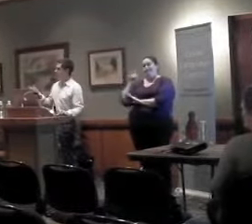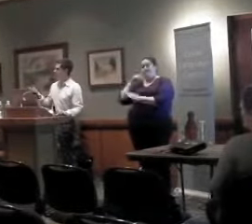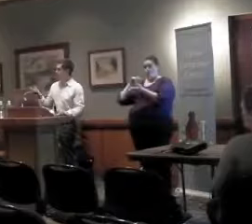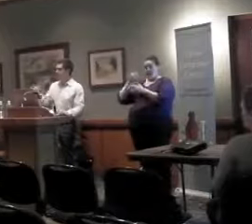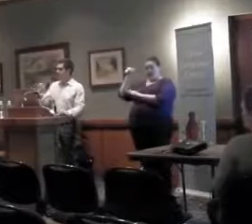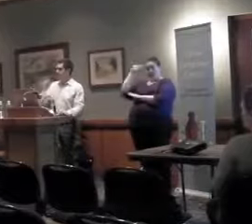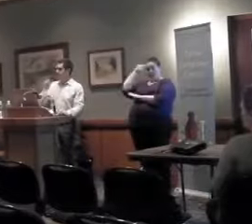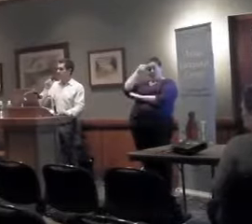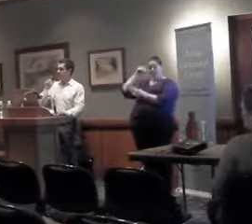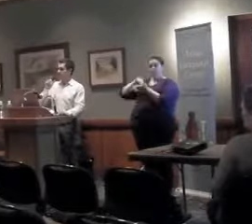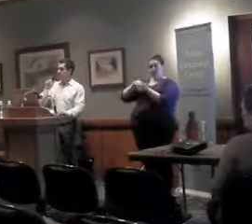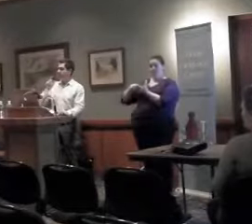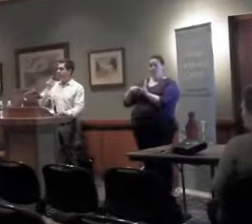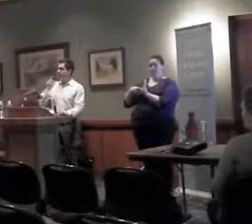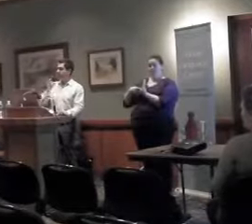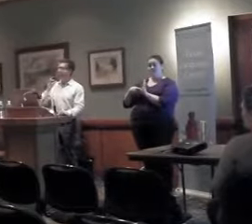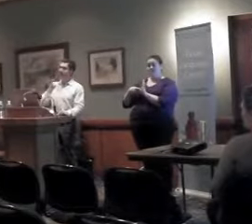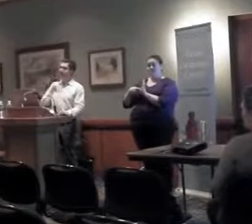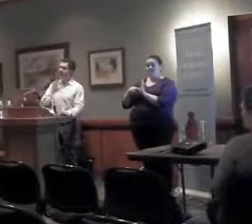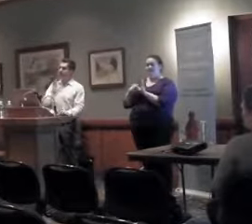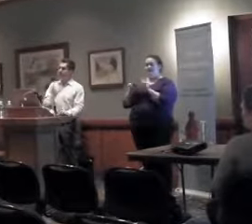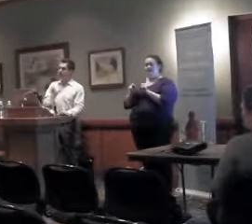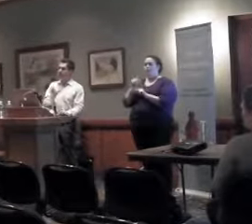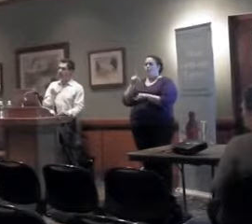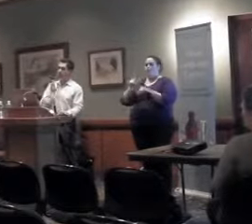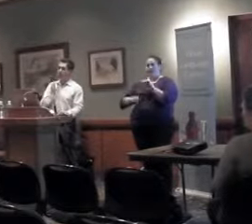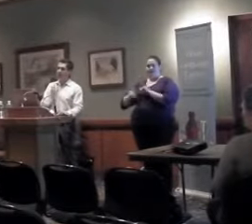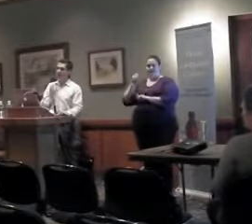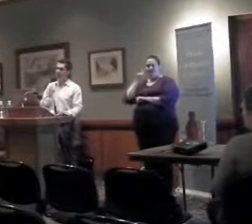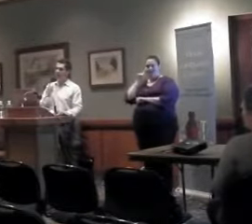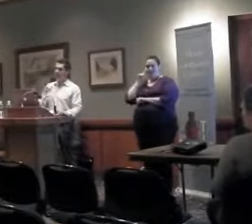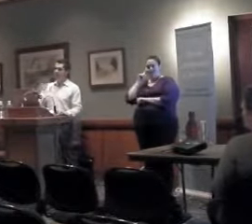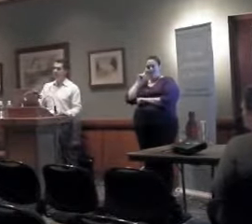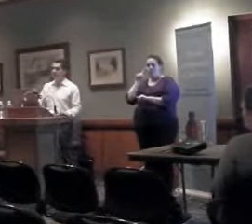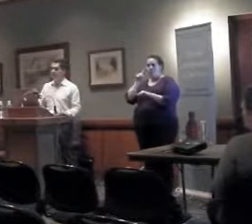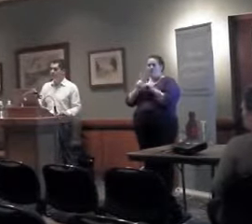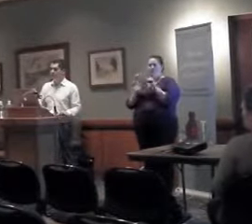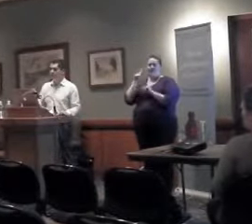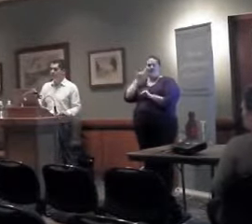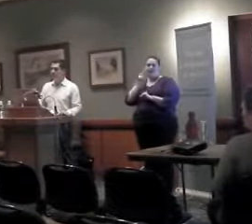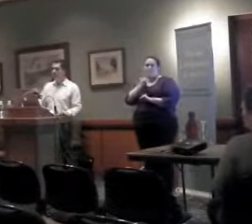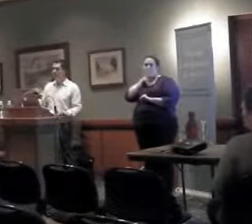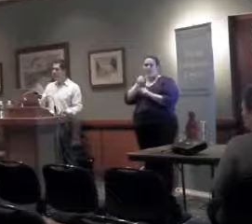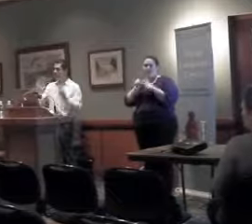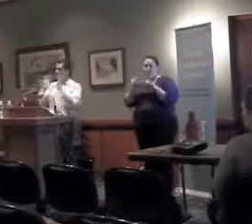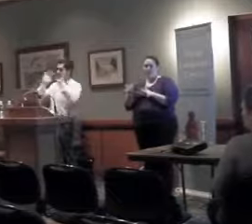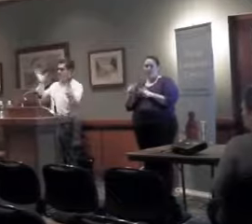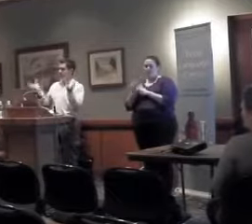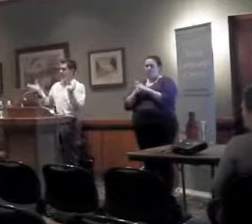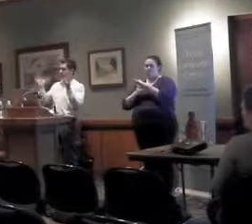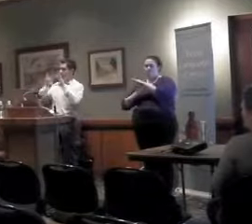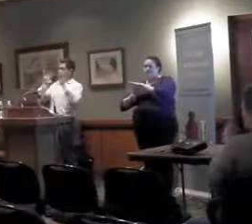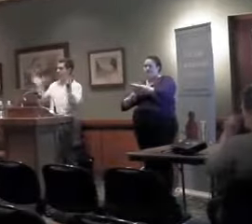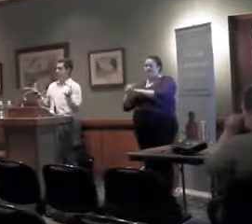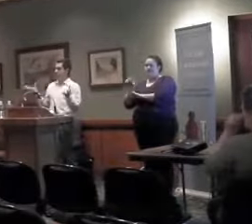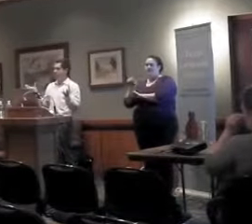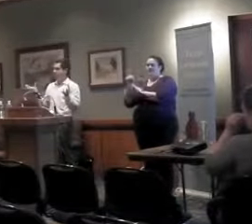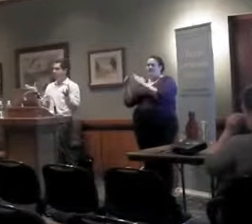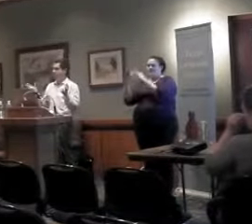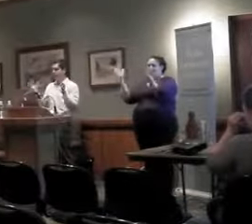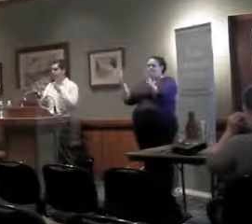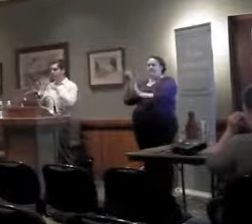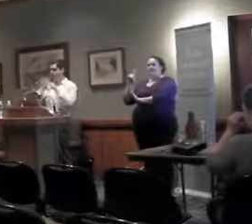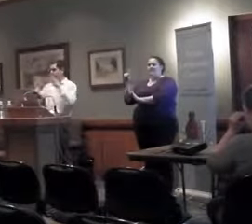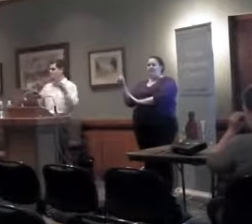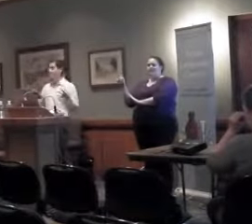governmental purposes, people who cannot hear or cannot hear spoken language fall under this large umbrella